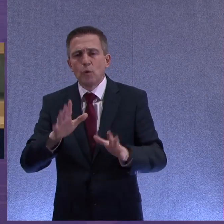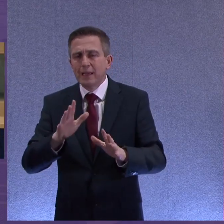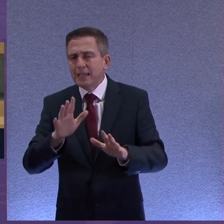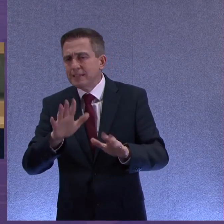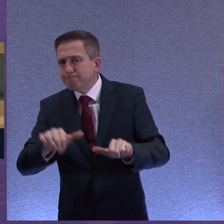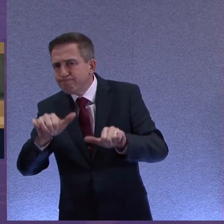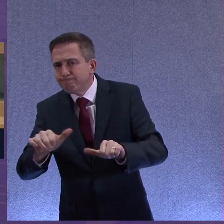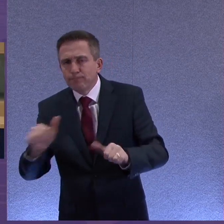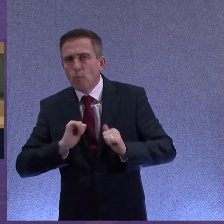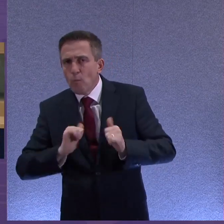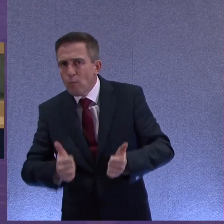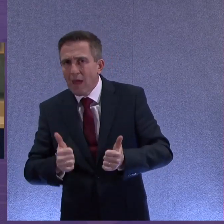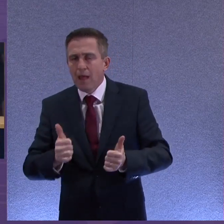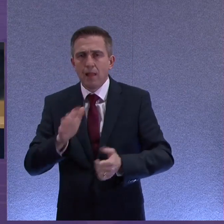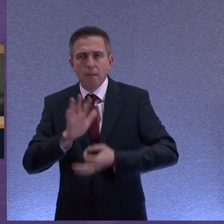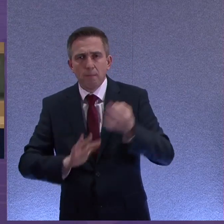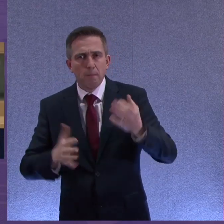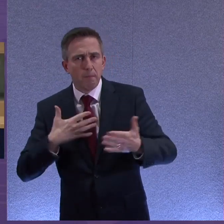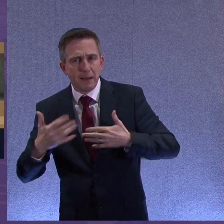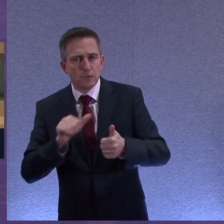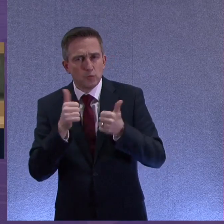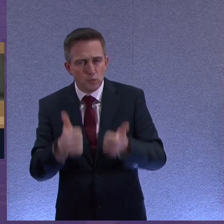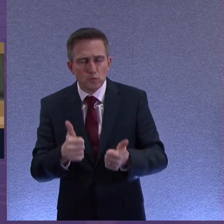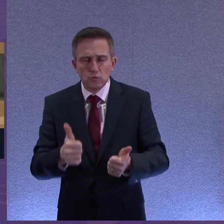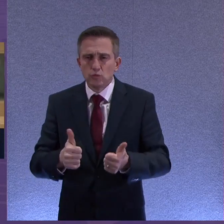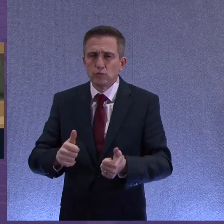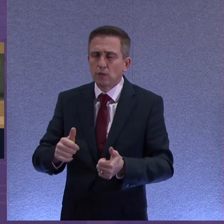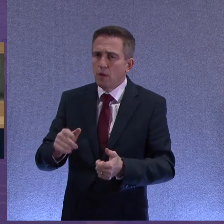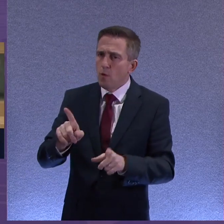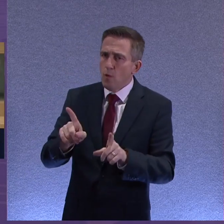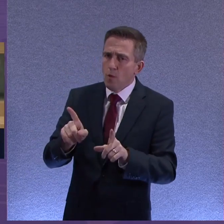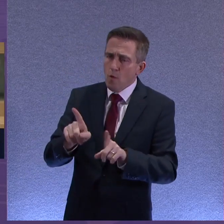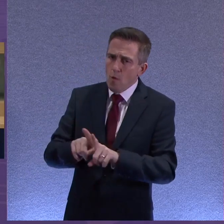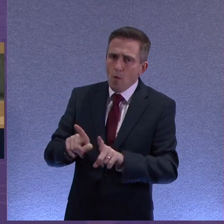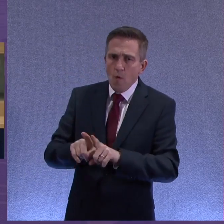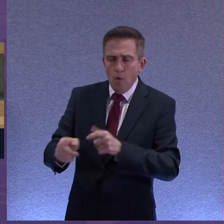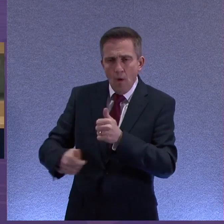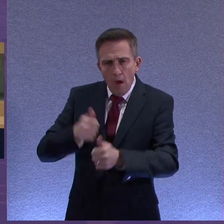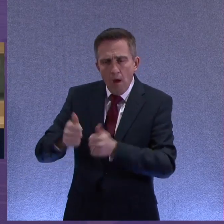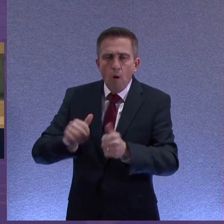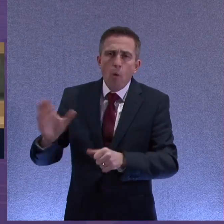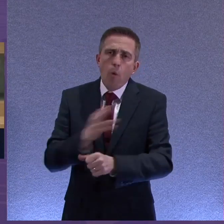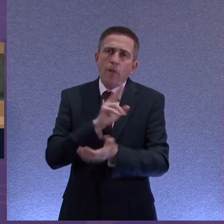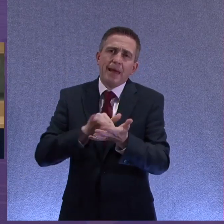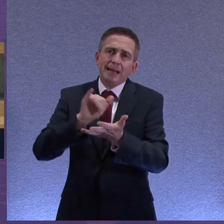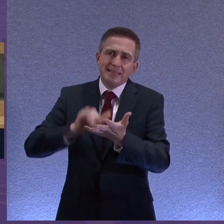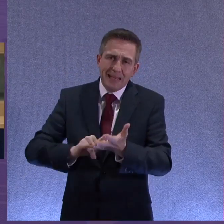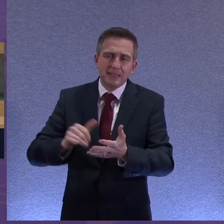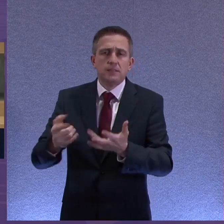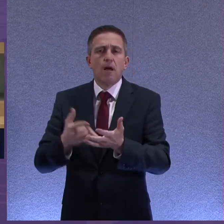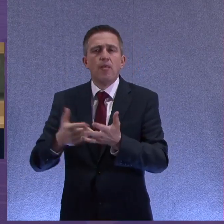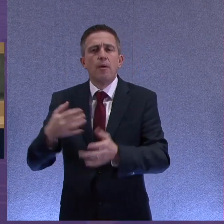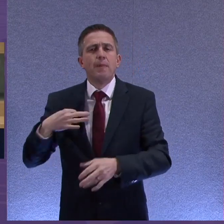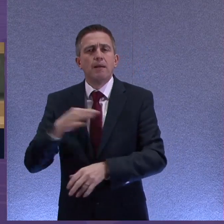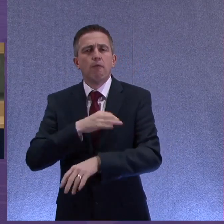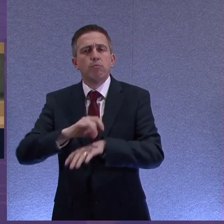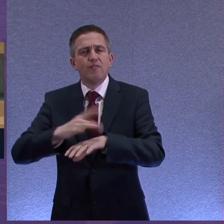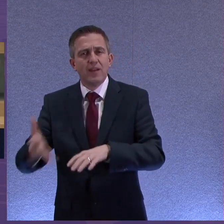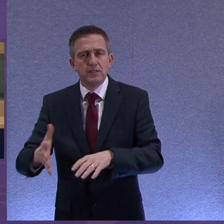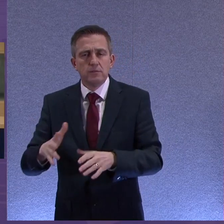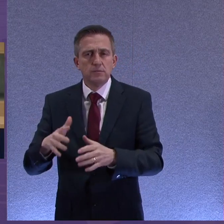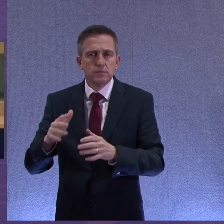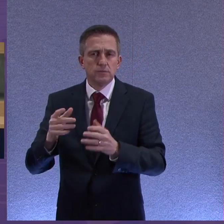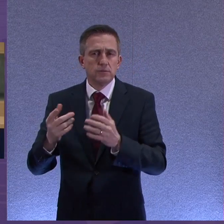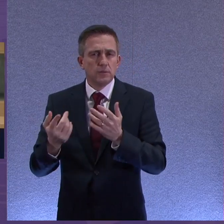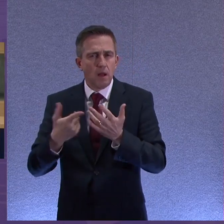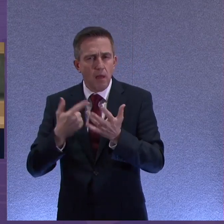the very many dedicated professionals who are helping people through this crisis in every way possible in our public services